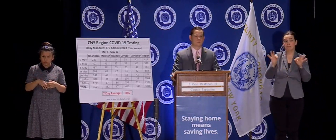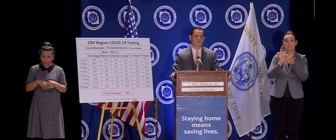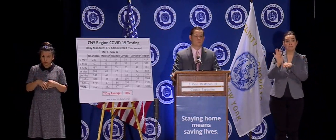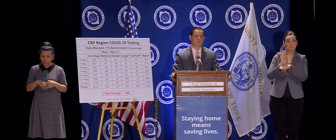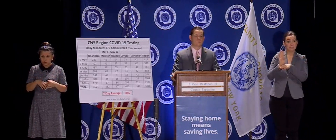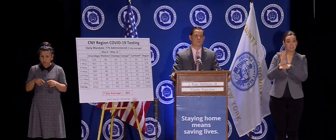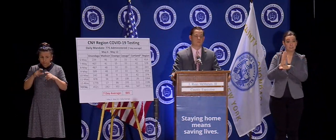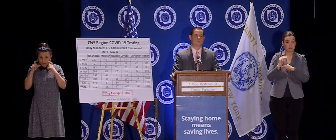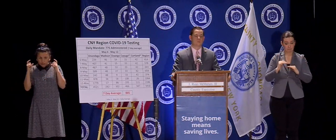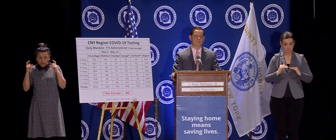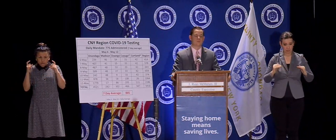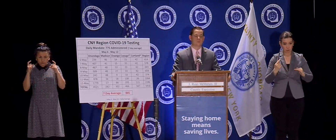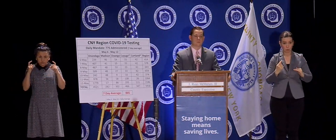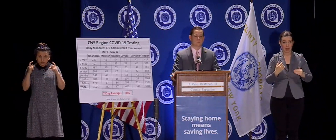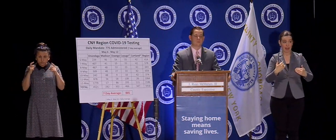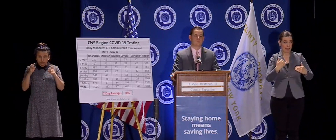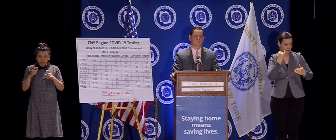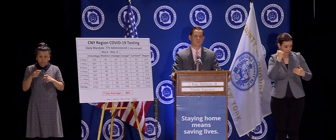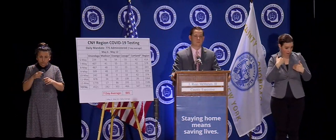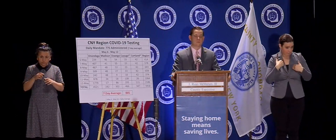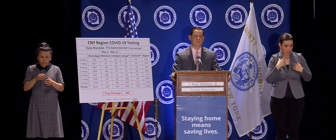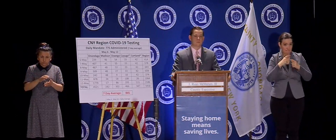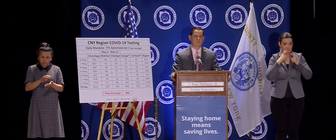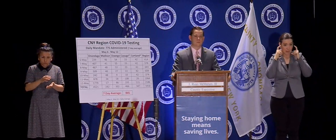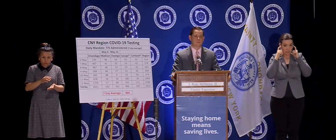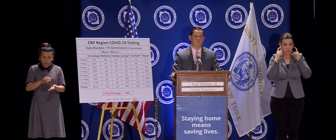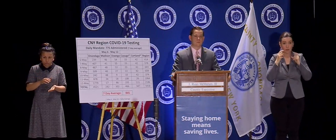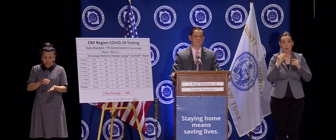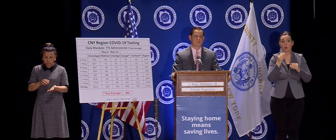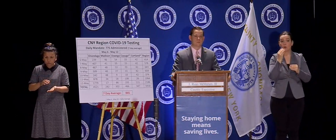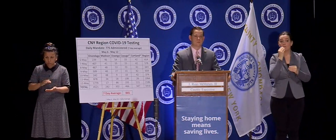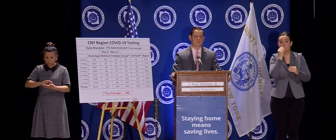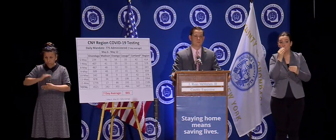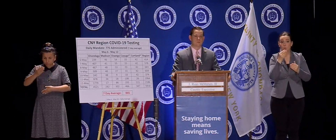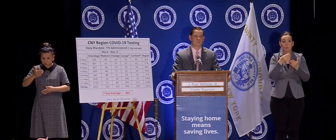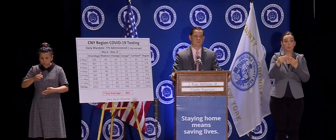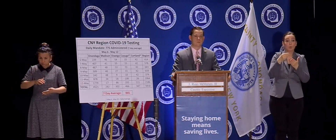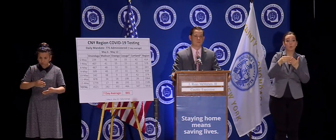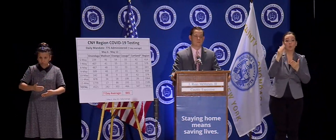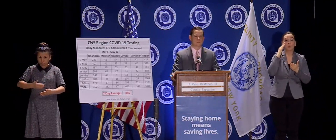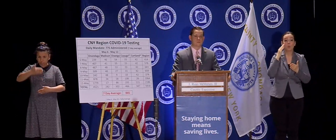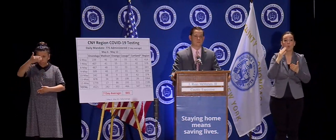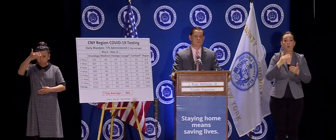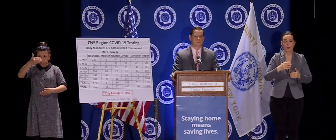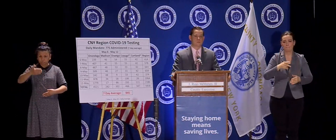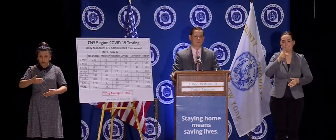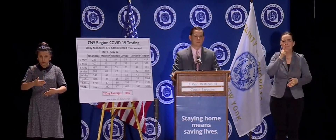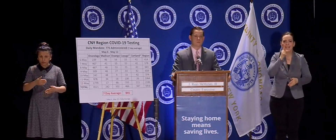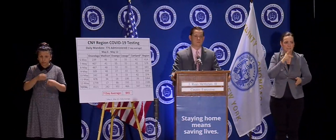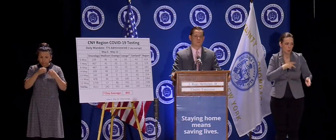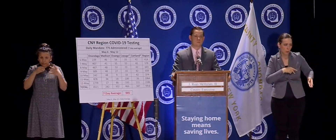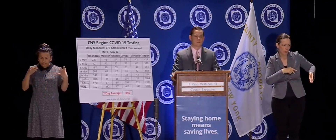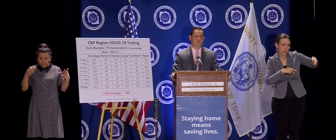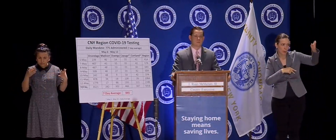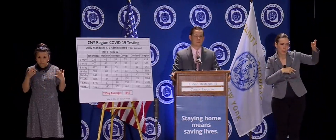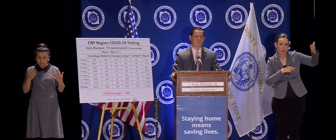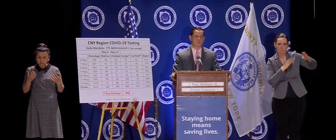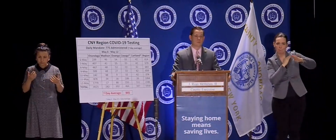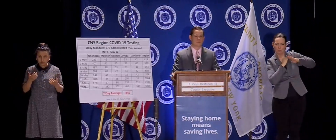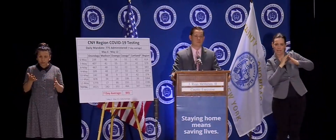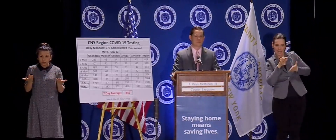the cashier and the customer. But when some of these other businesses start to open in the phases, what do you kind of anticipate will